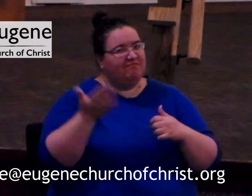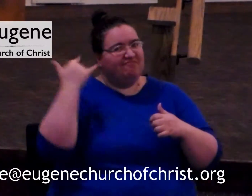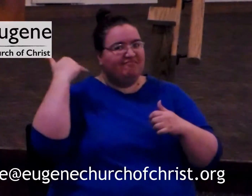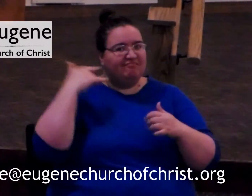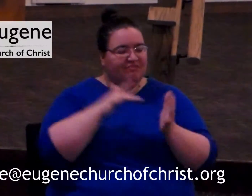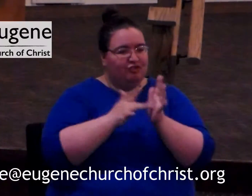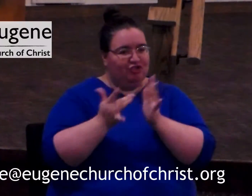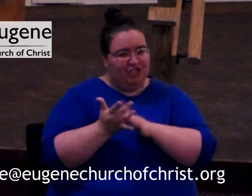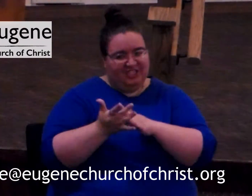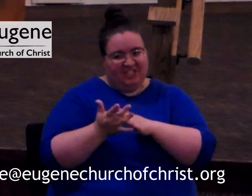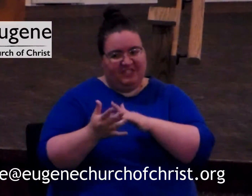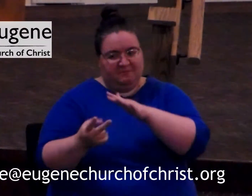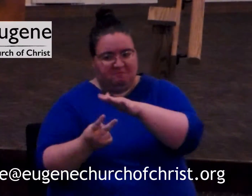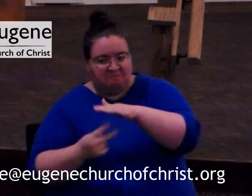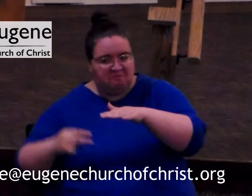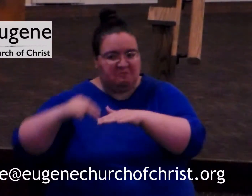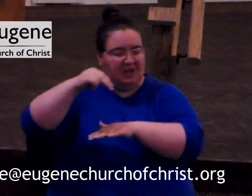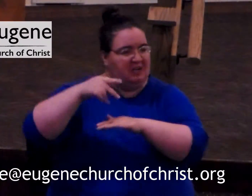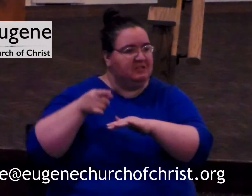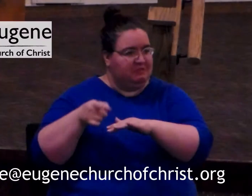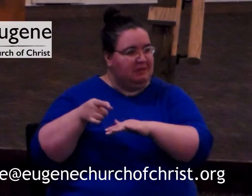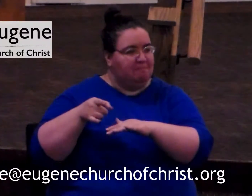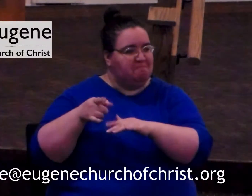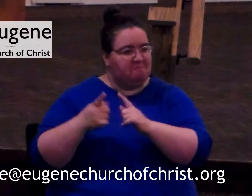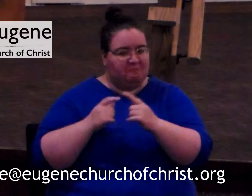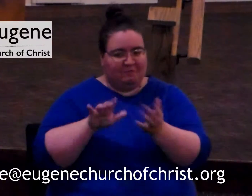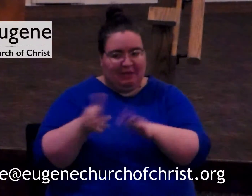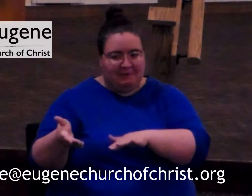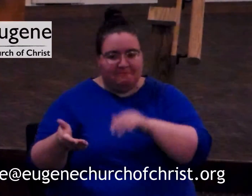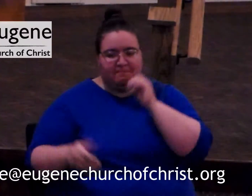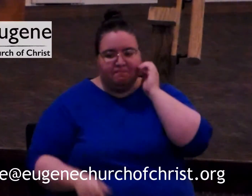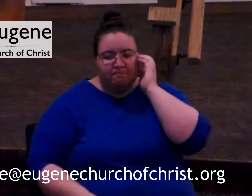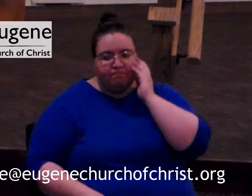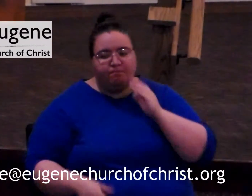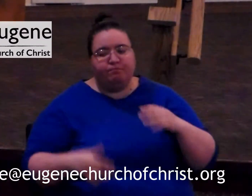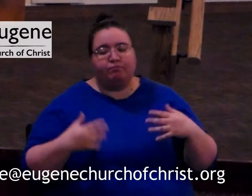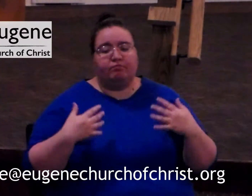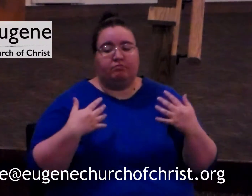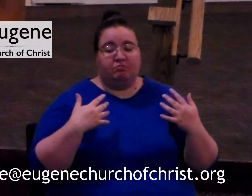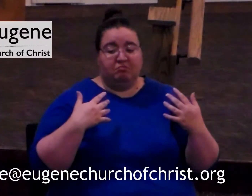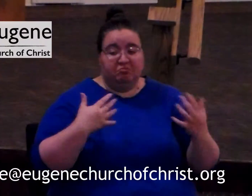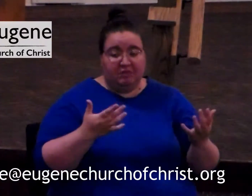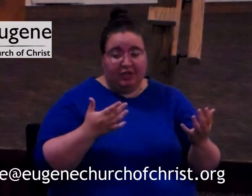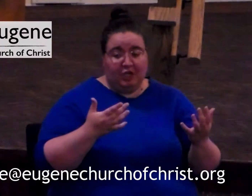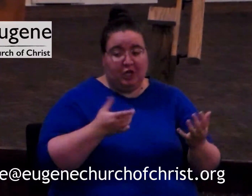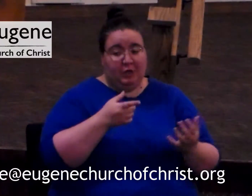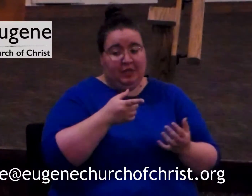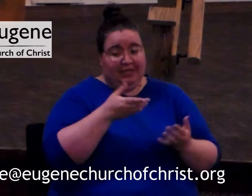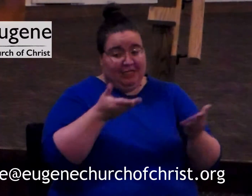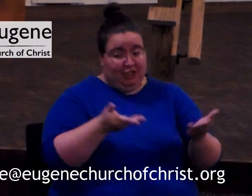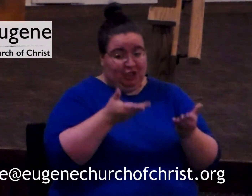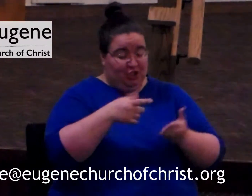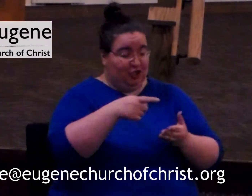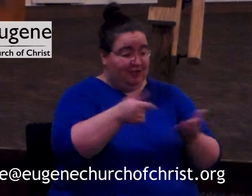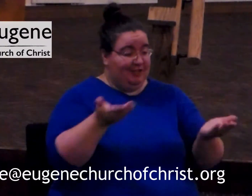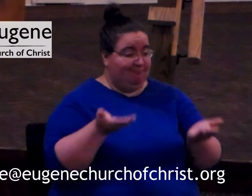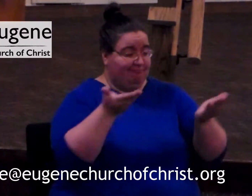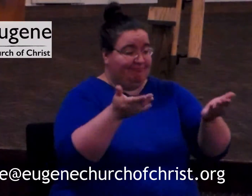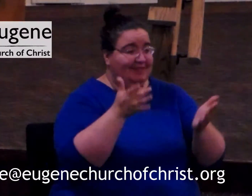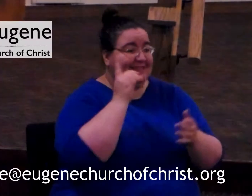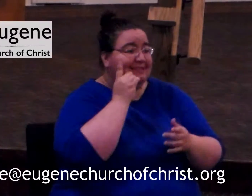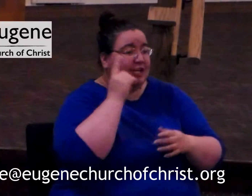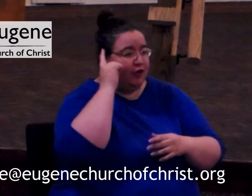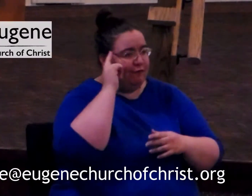Lazarus was among those reclining at the table with him. Now this is who John gives us. John gives us Mary and Lazarus, or Martha